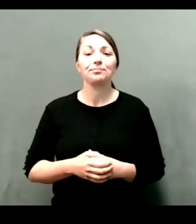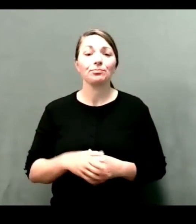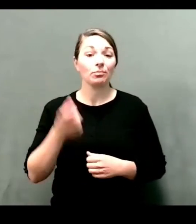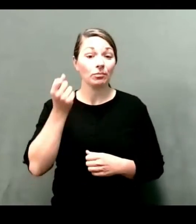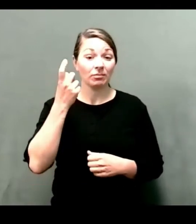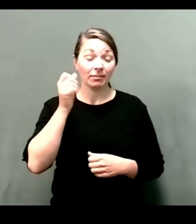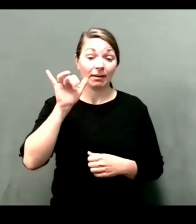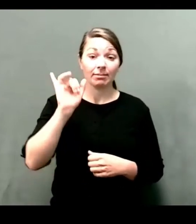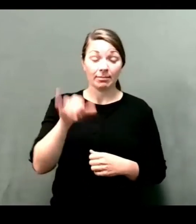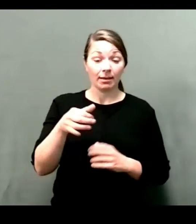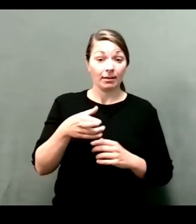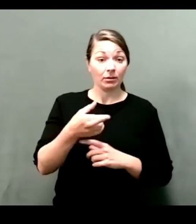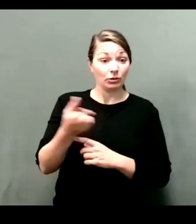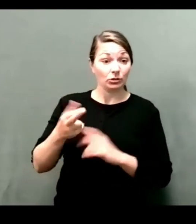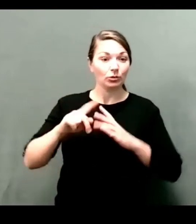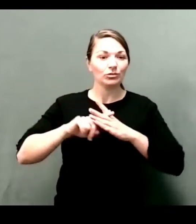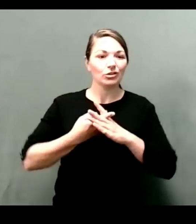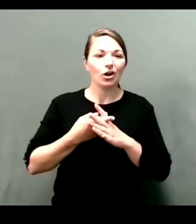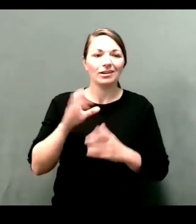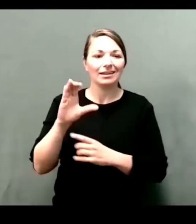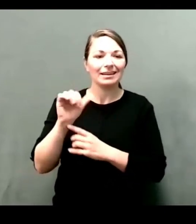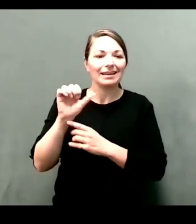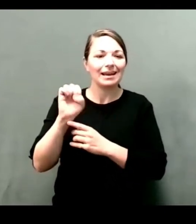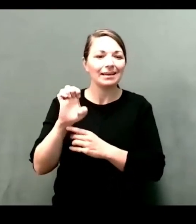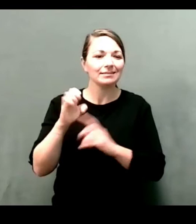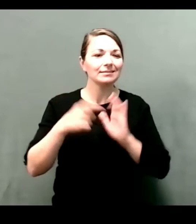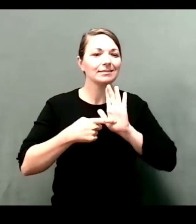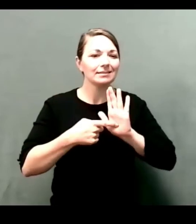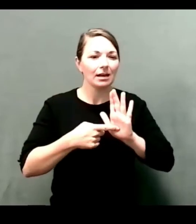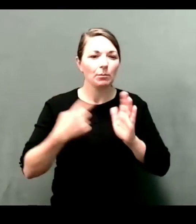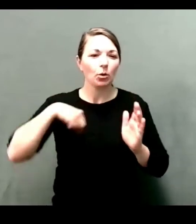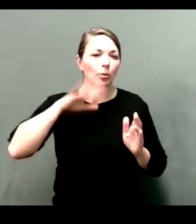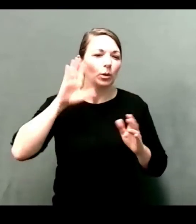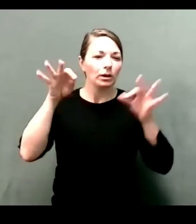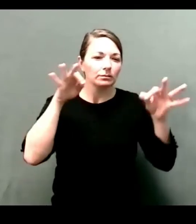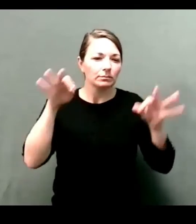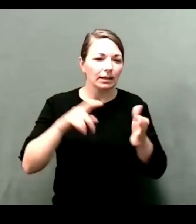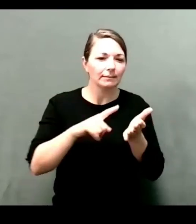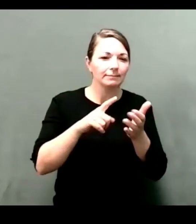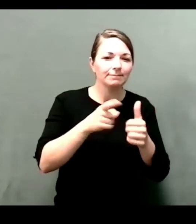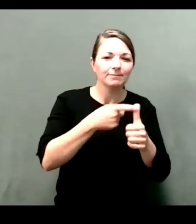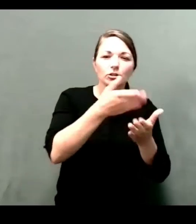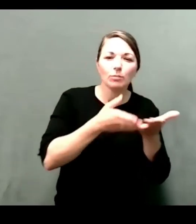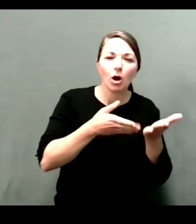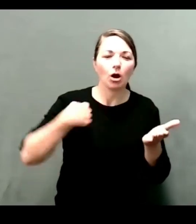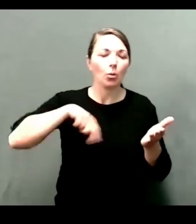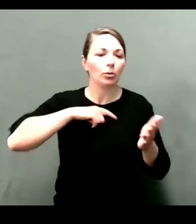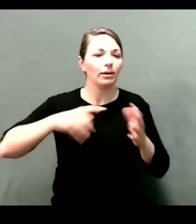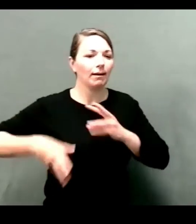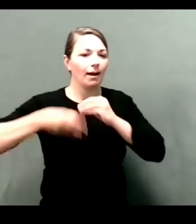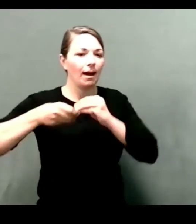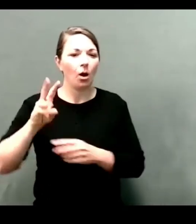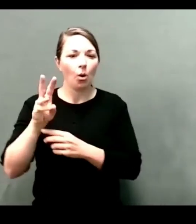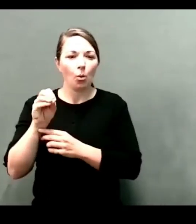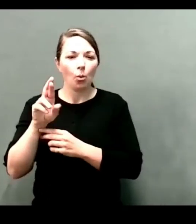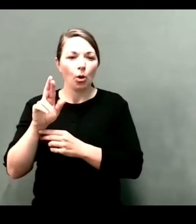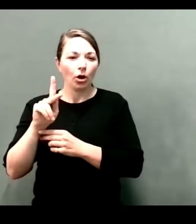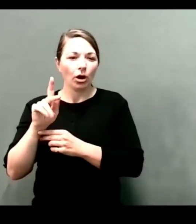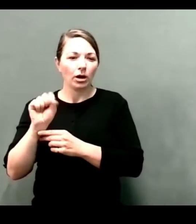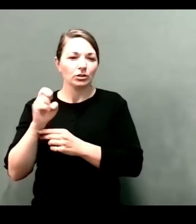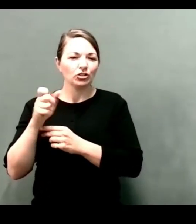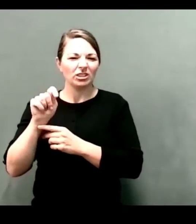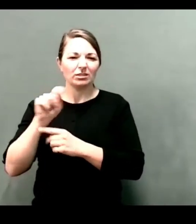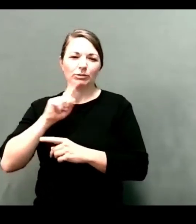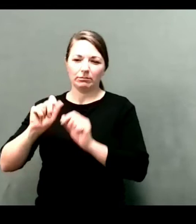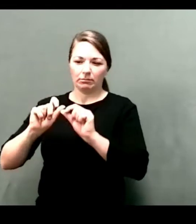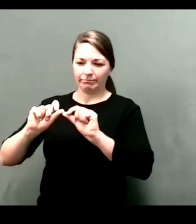out as just this case example that you'll see as we walk through this first part. But we added the worksheet as a secondary resource to really